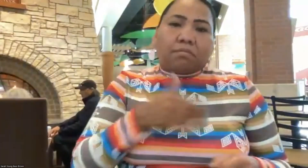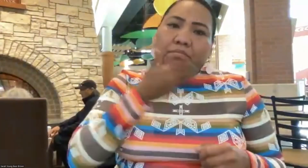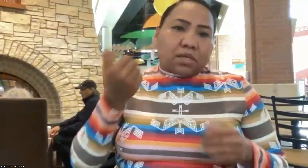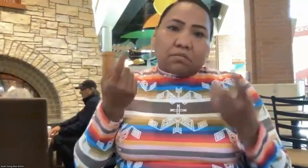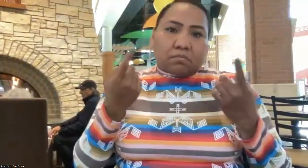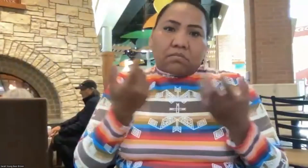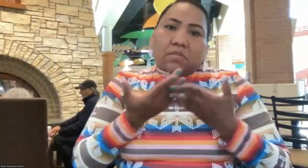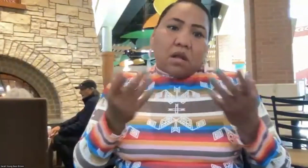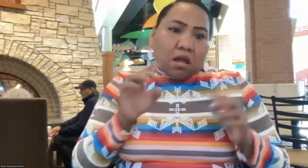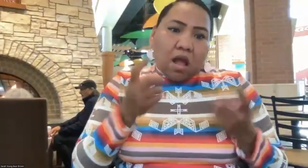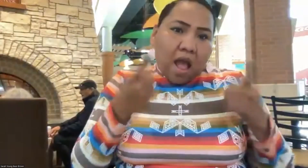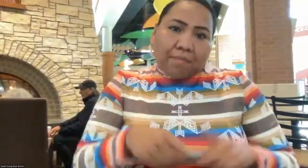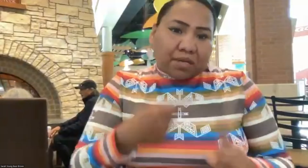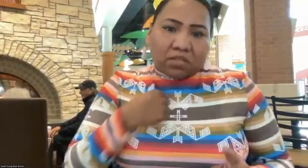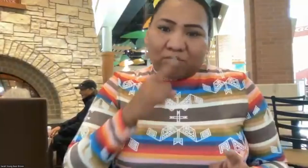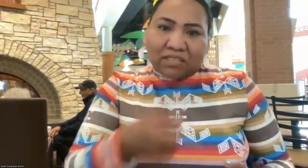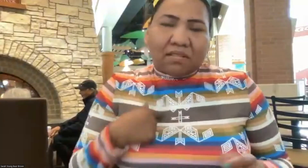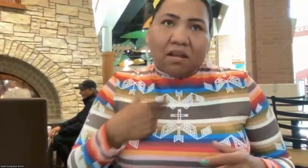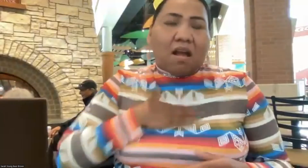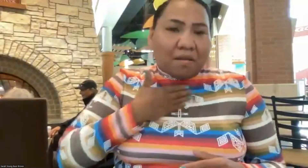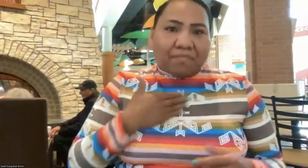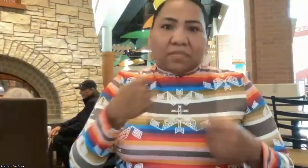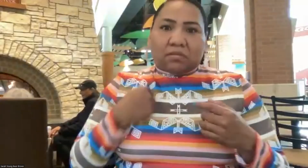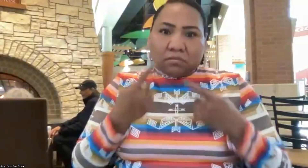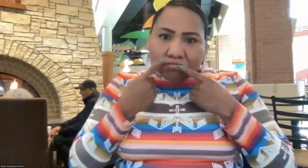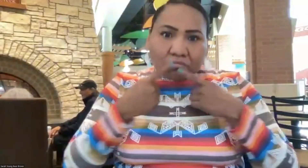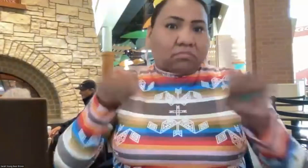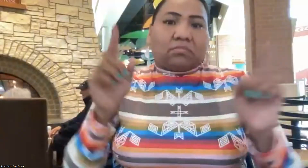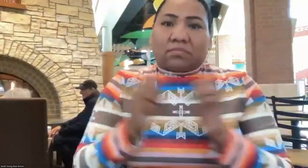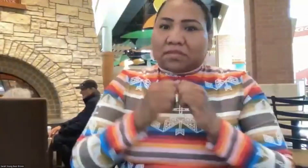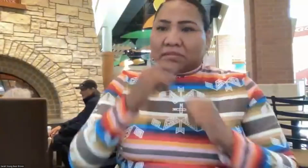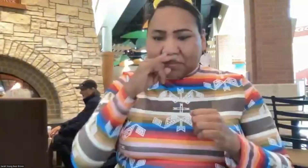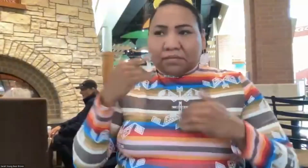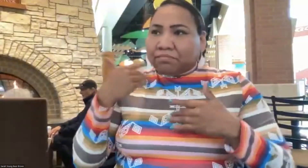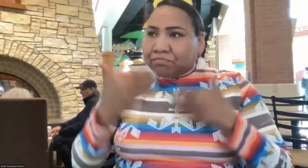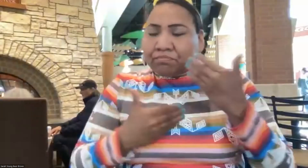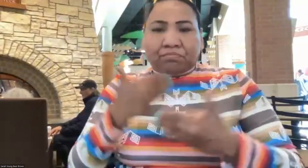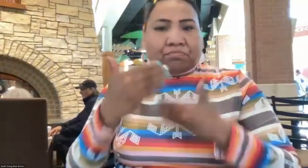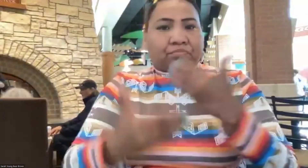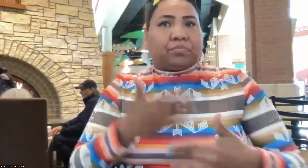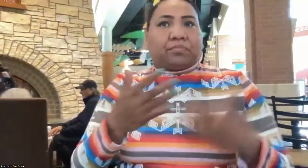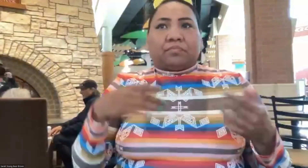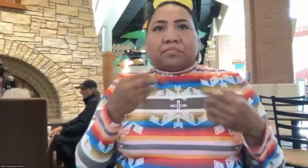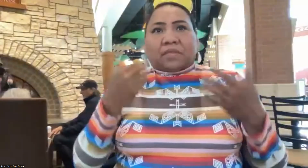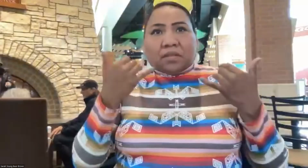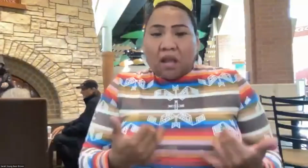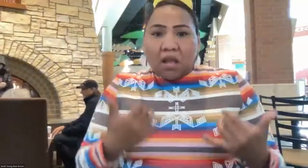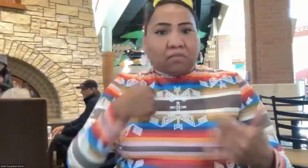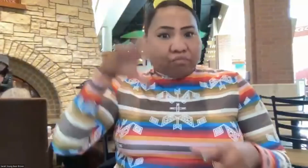and the effort it took just to get my children back is surmountable in a lot of ways. It's hard to imagine